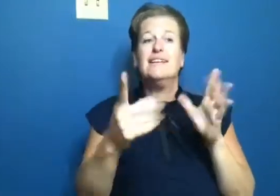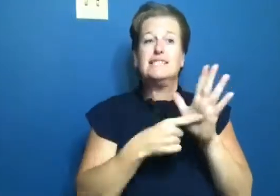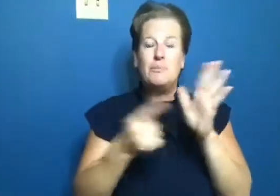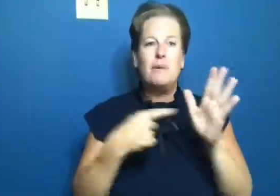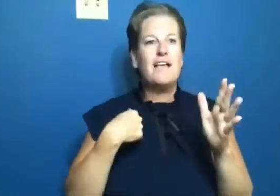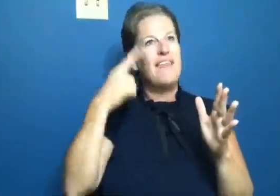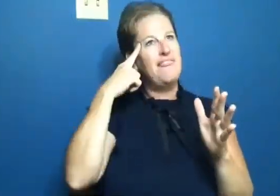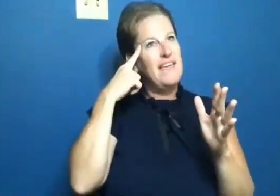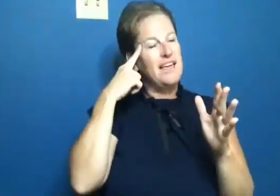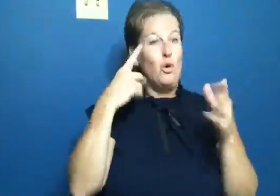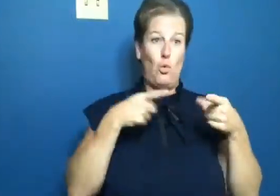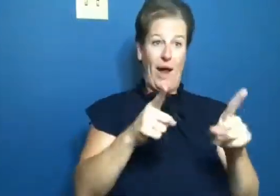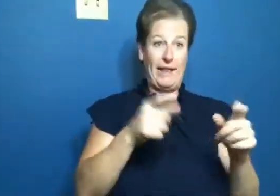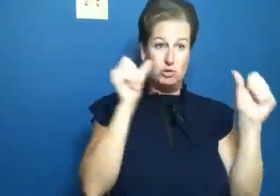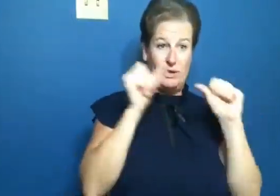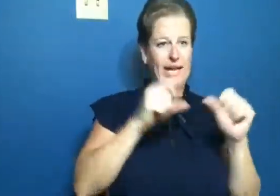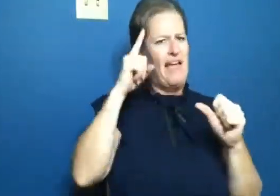So to start out, my very best